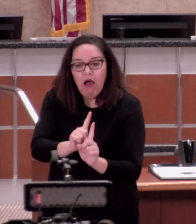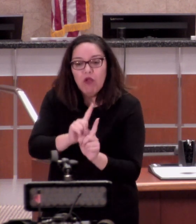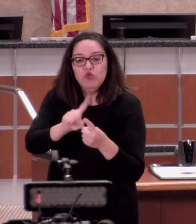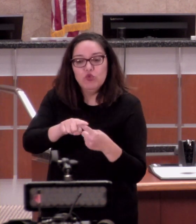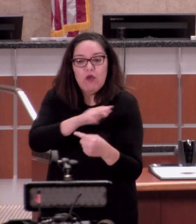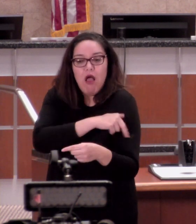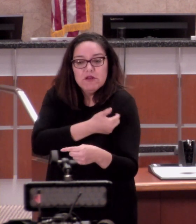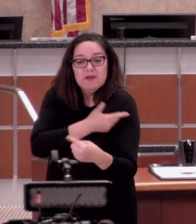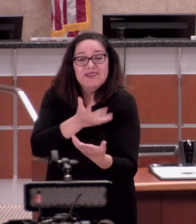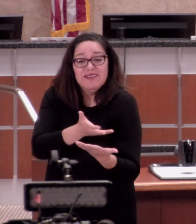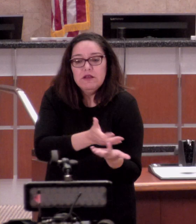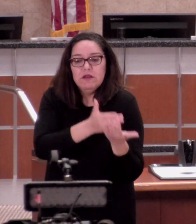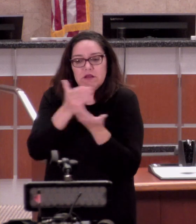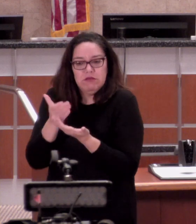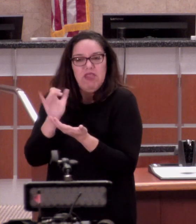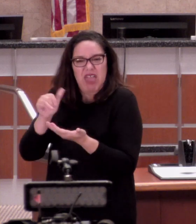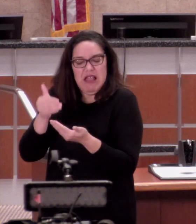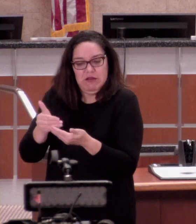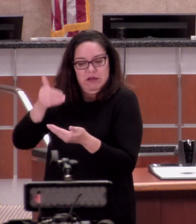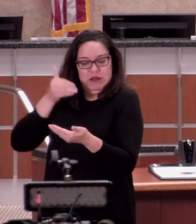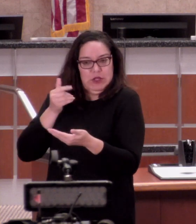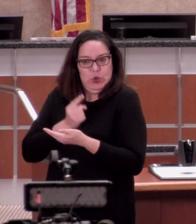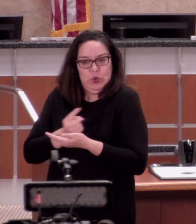It was the week before.